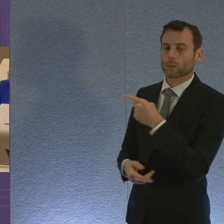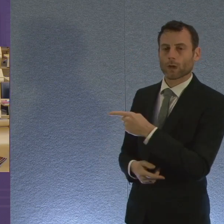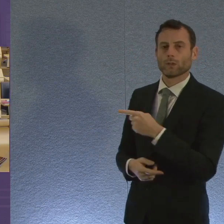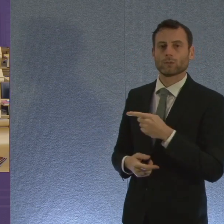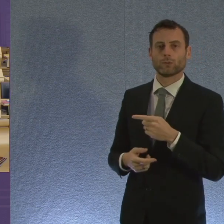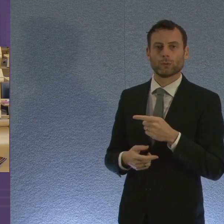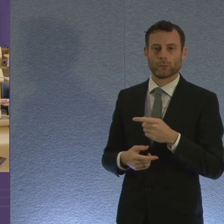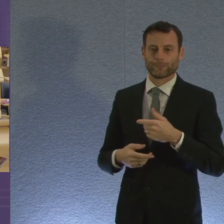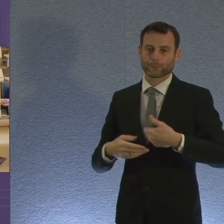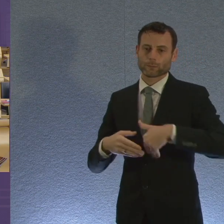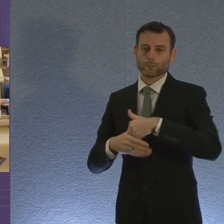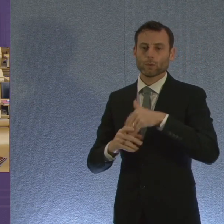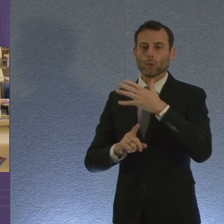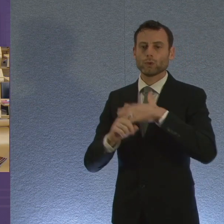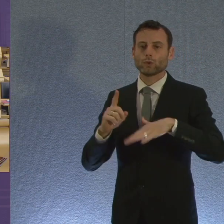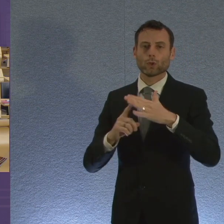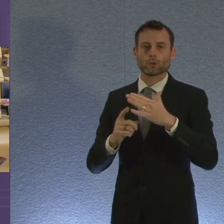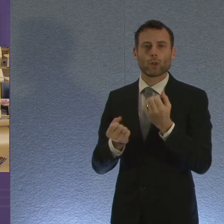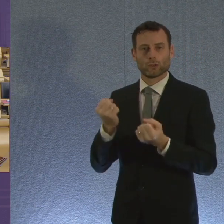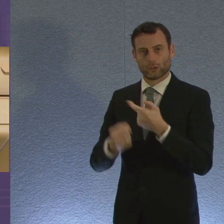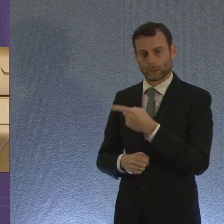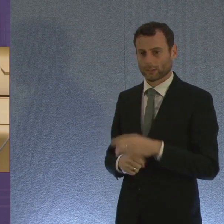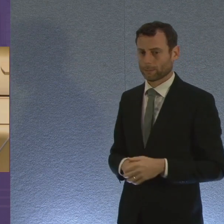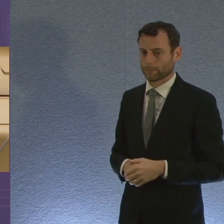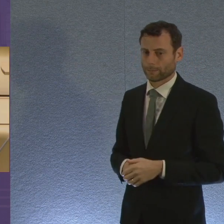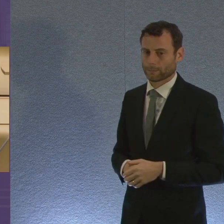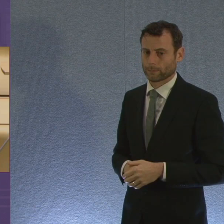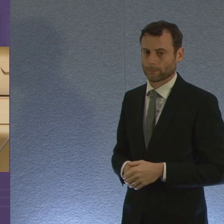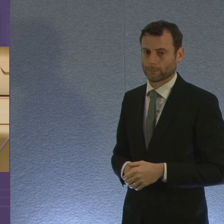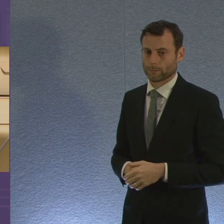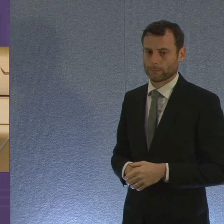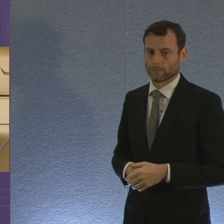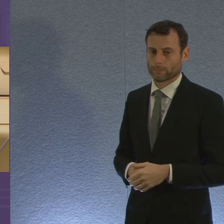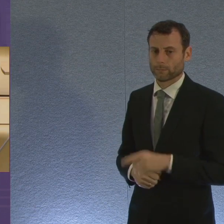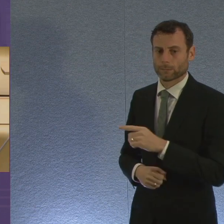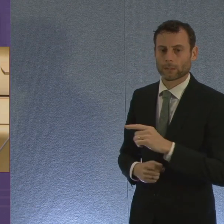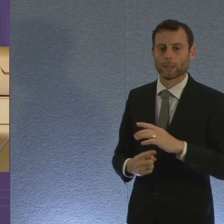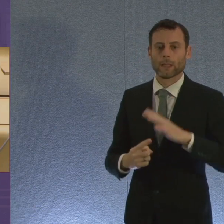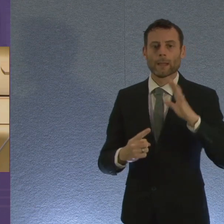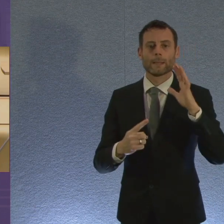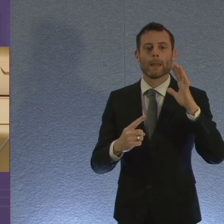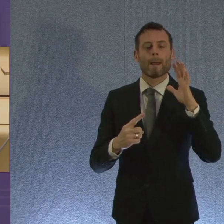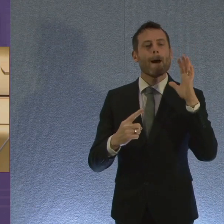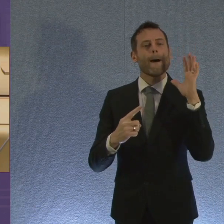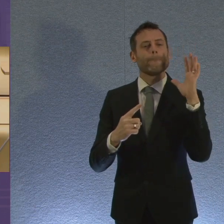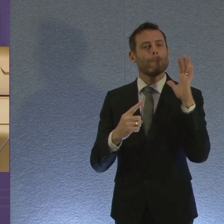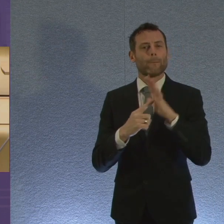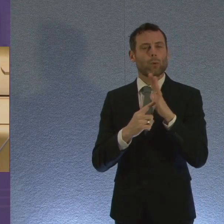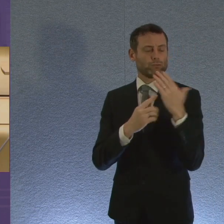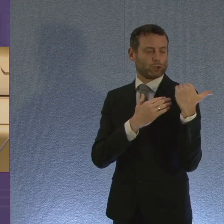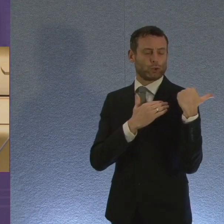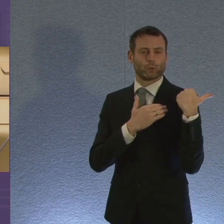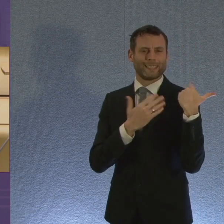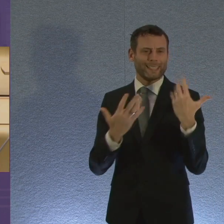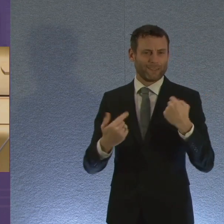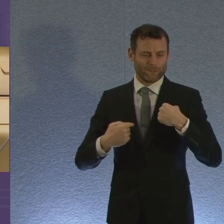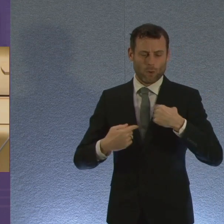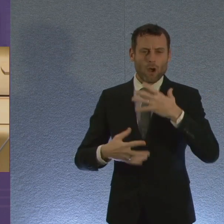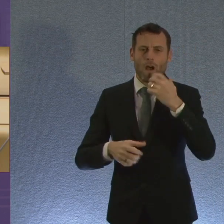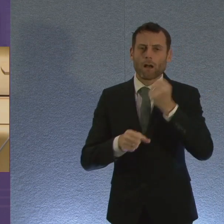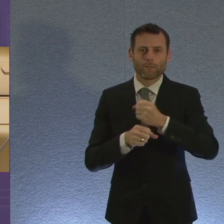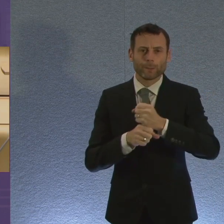Thank you. Colin Hamza Youssef. Thank you very much, Presiding Officer. The most important duty of any government is to keep its citizens safe